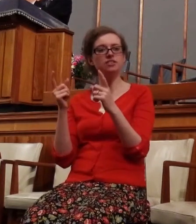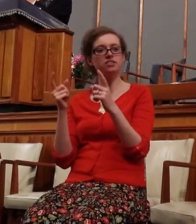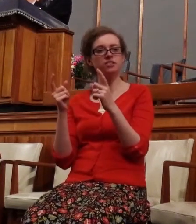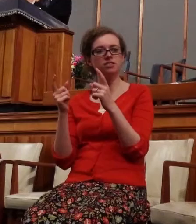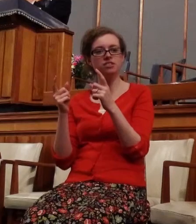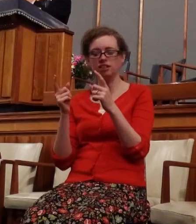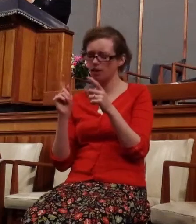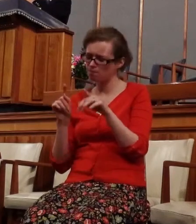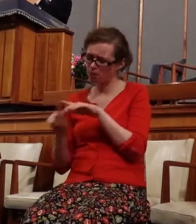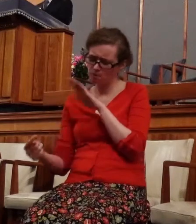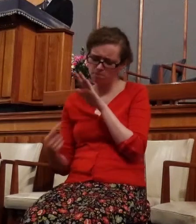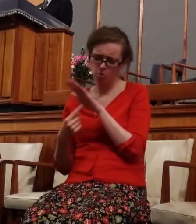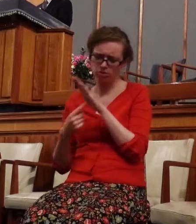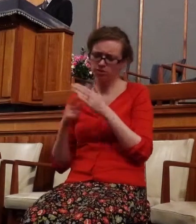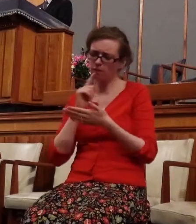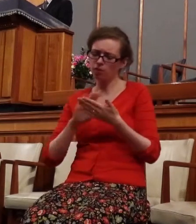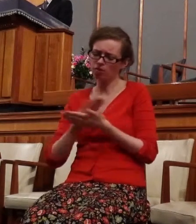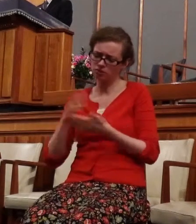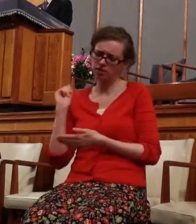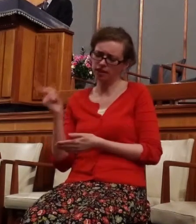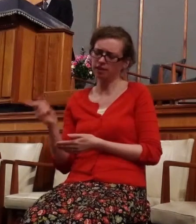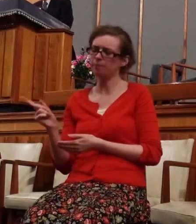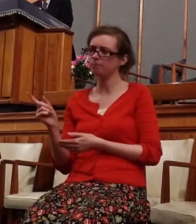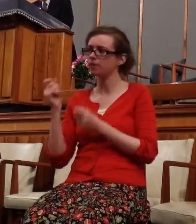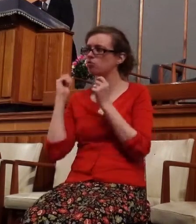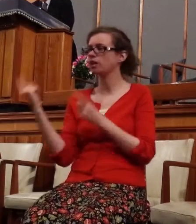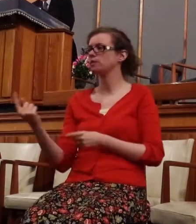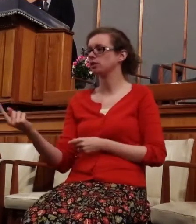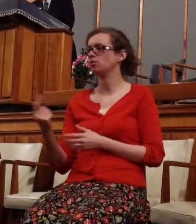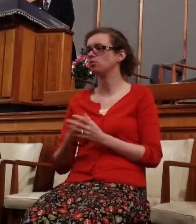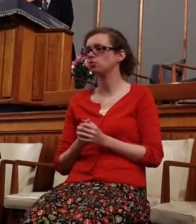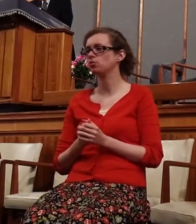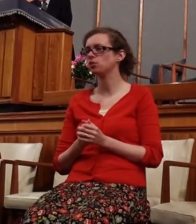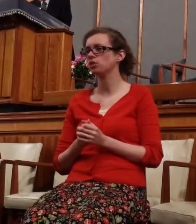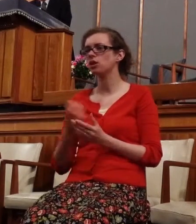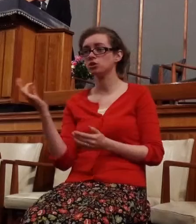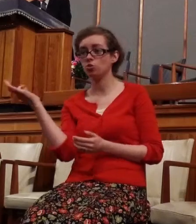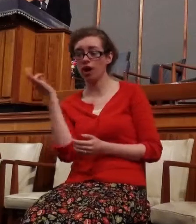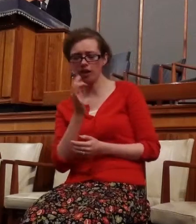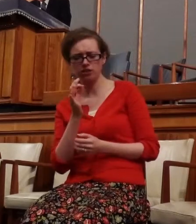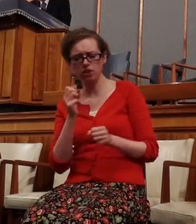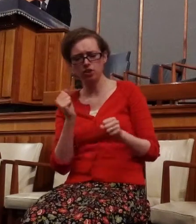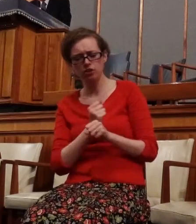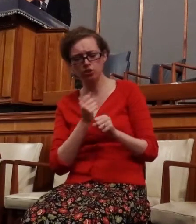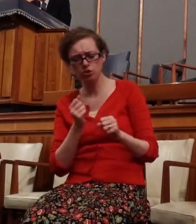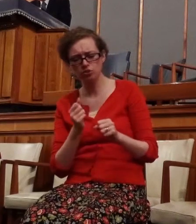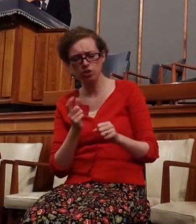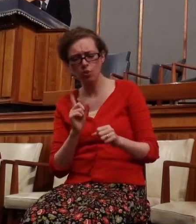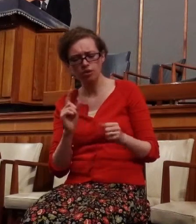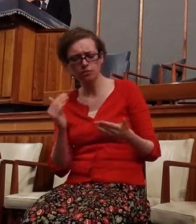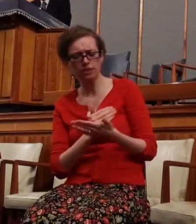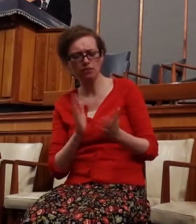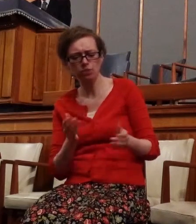greater need for him than to be forgiven. Oh, what is the answer? What must I do to be